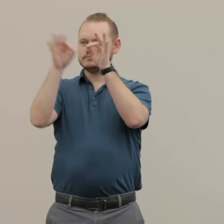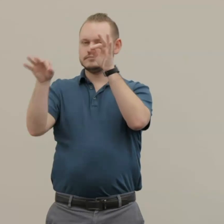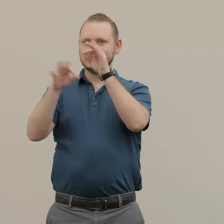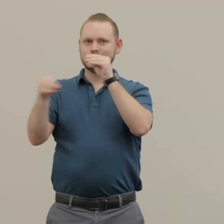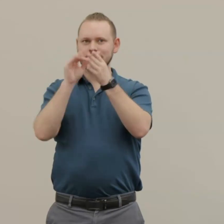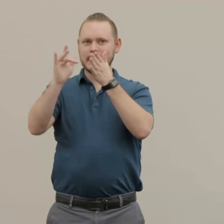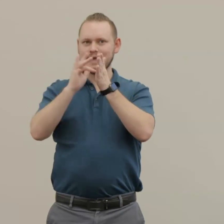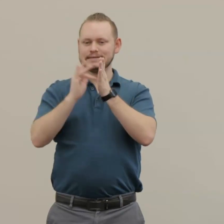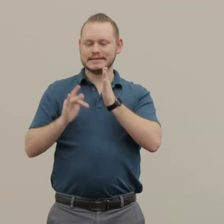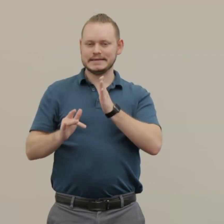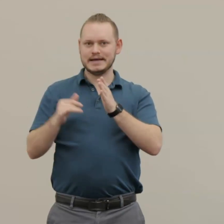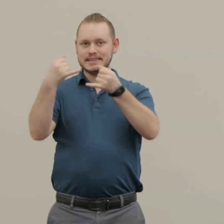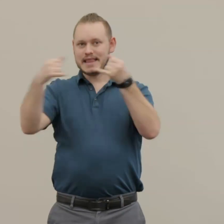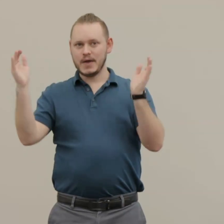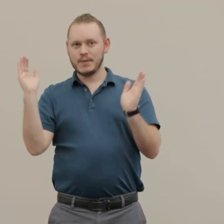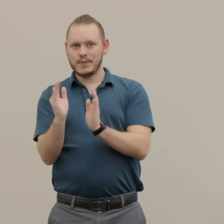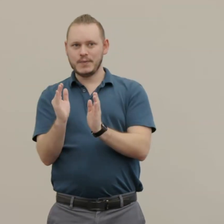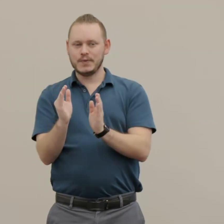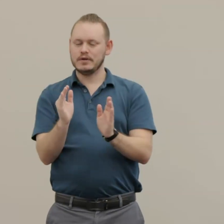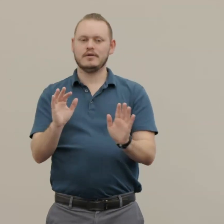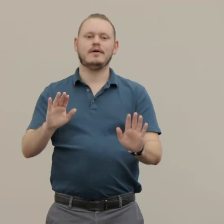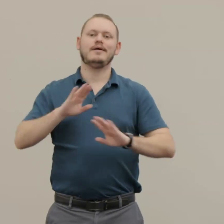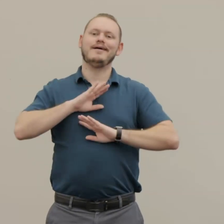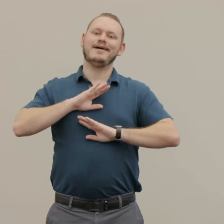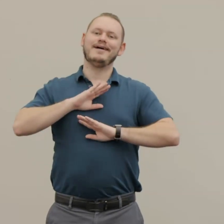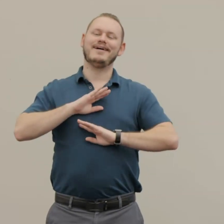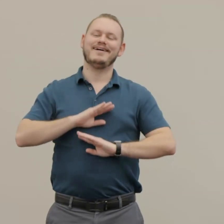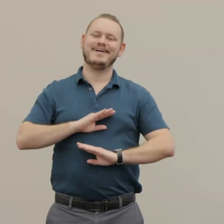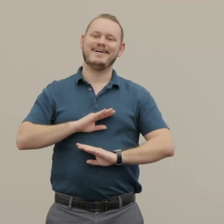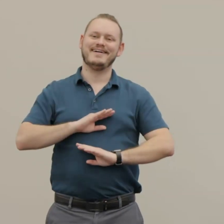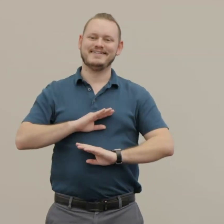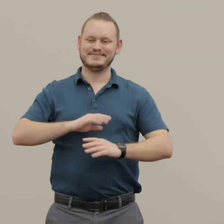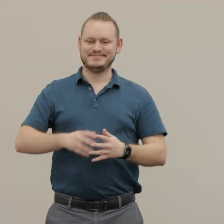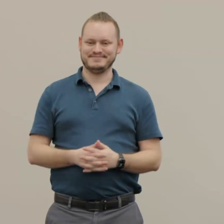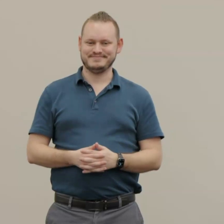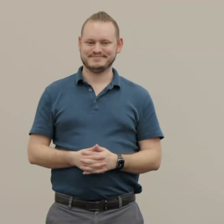the lines aren't as long, and it's just like,